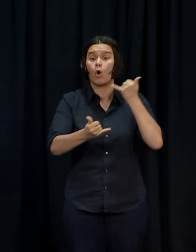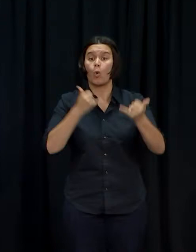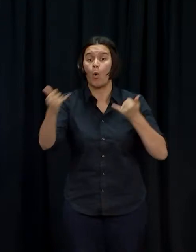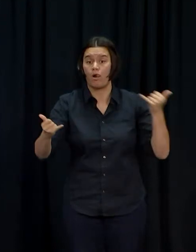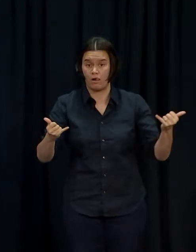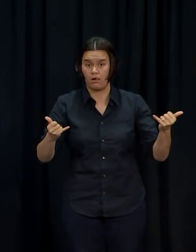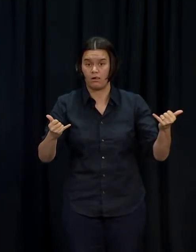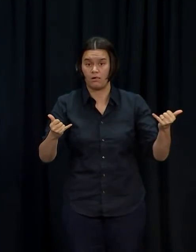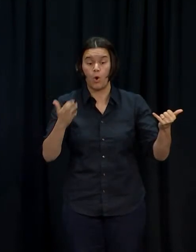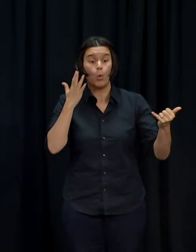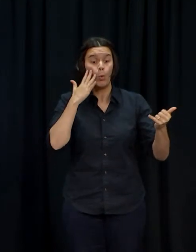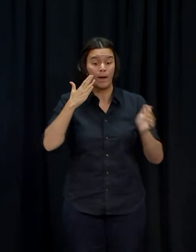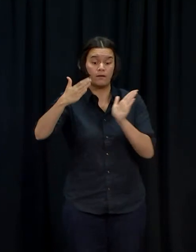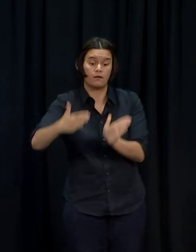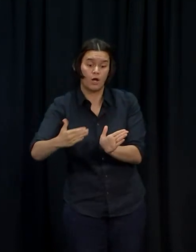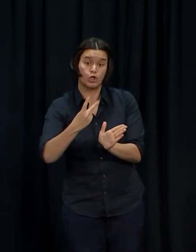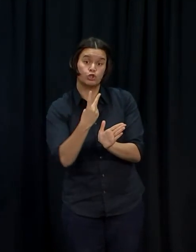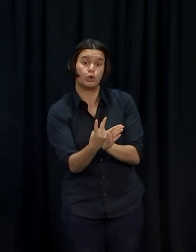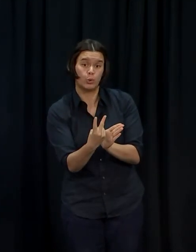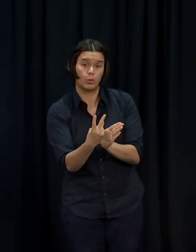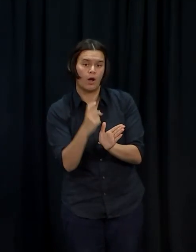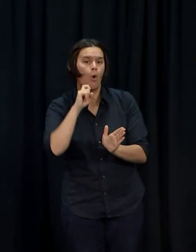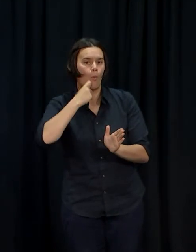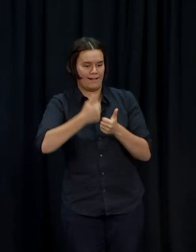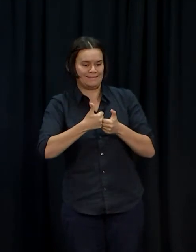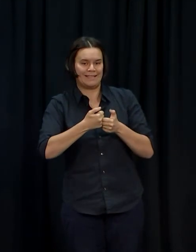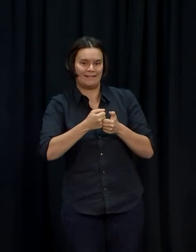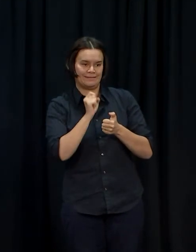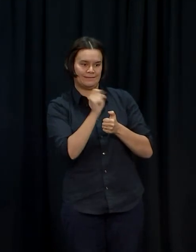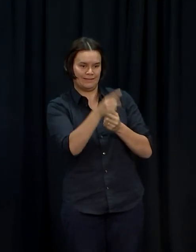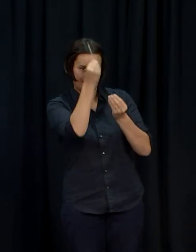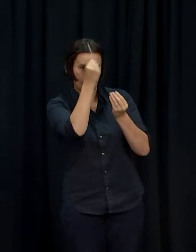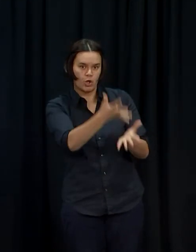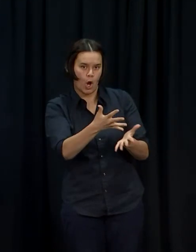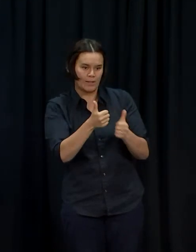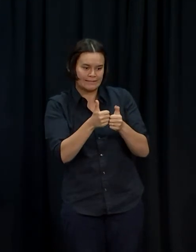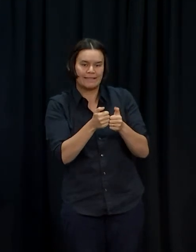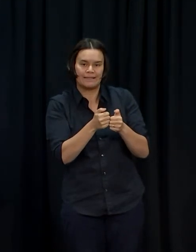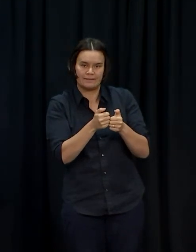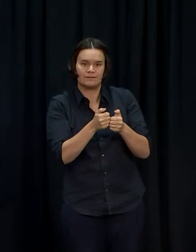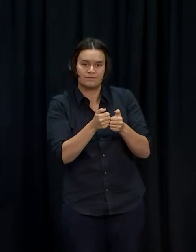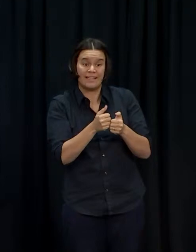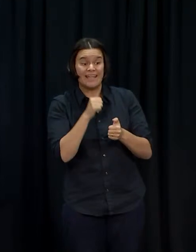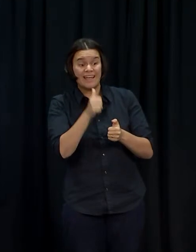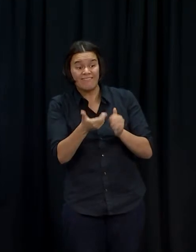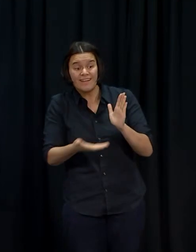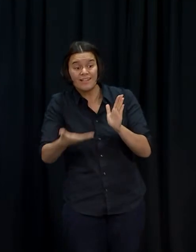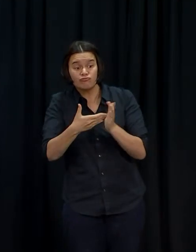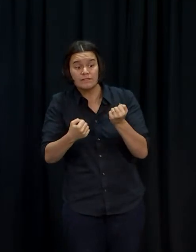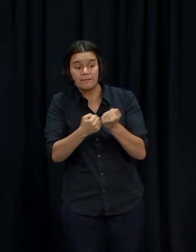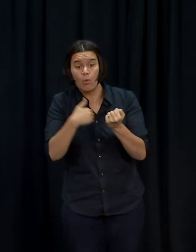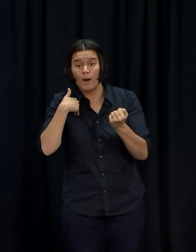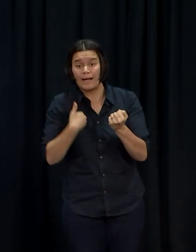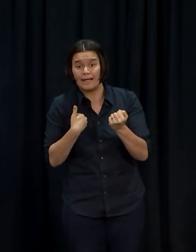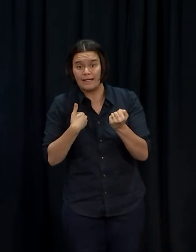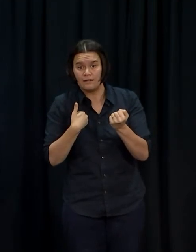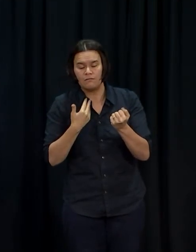stage, with phone support still available for those that need it. Contacts will also be notified by text